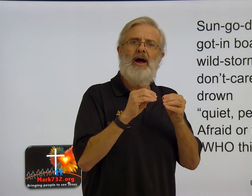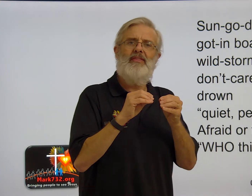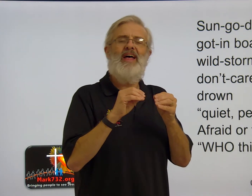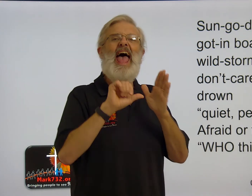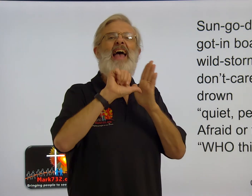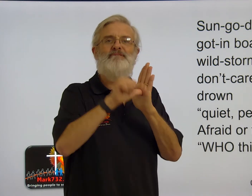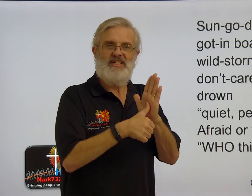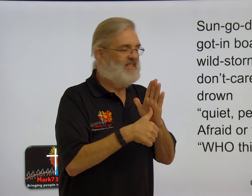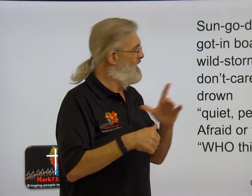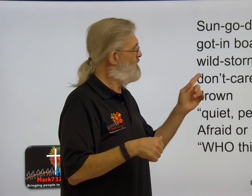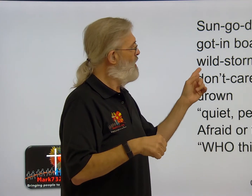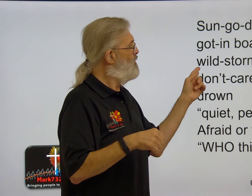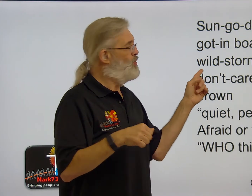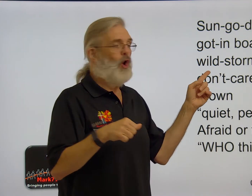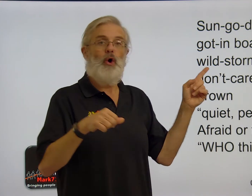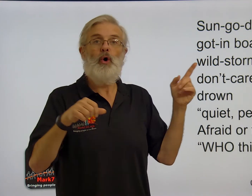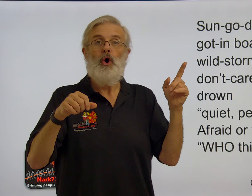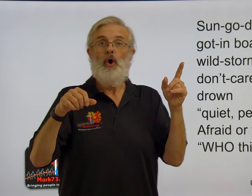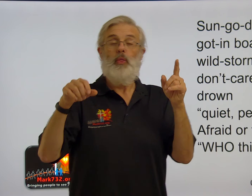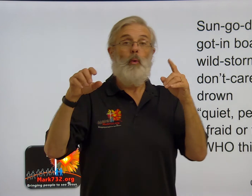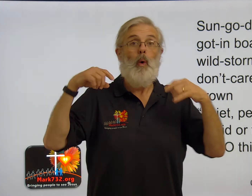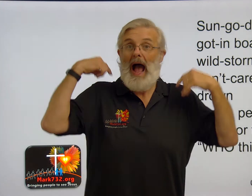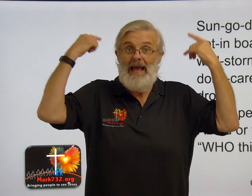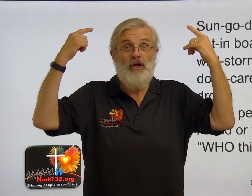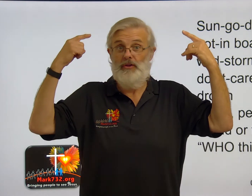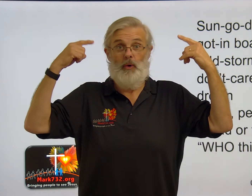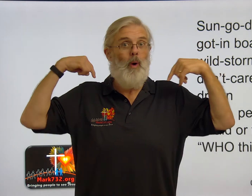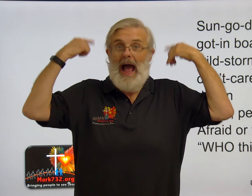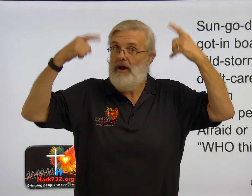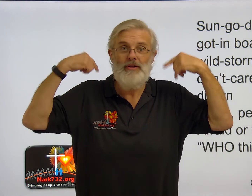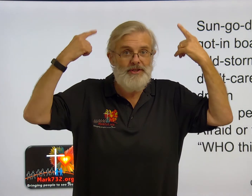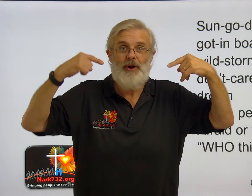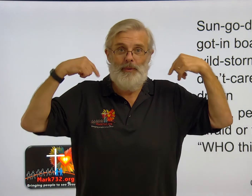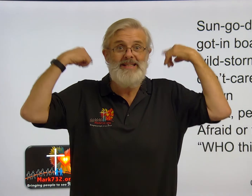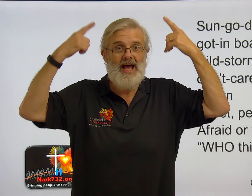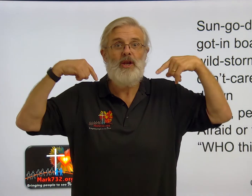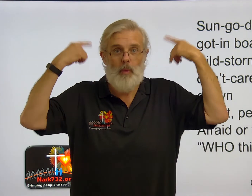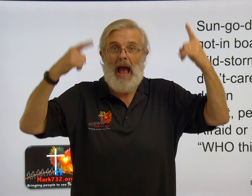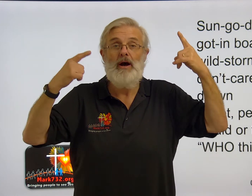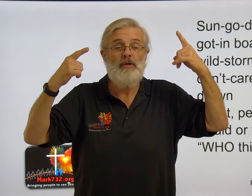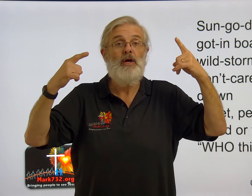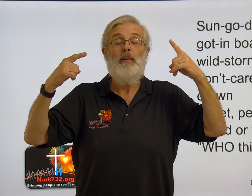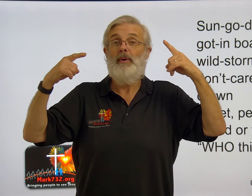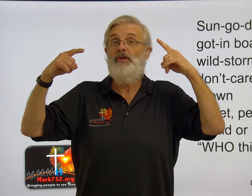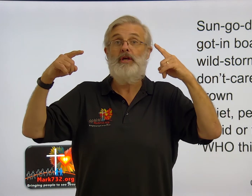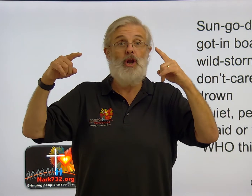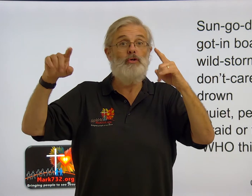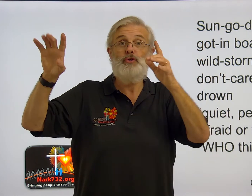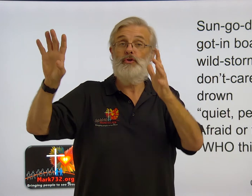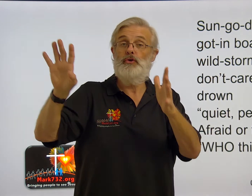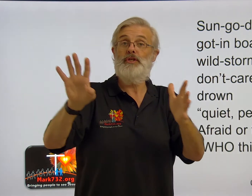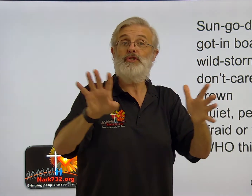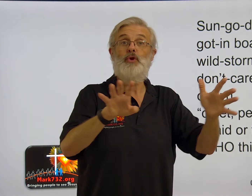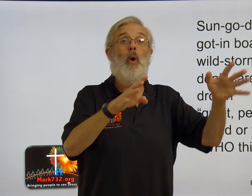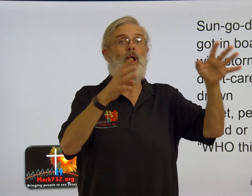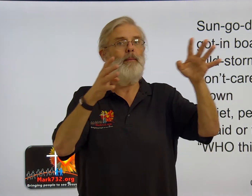the emphasis. So the wild, we signed wild, but you can also do the storm.